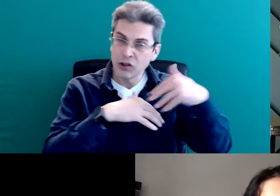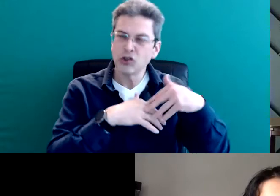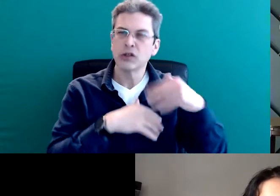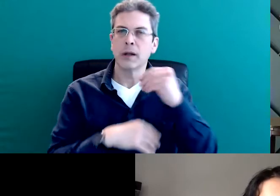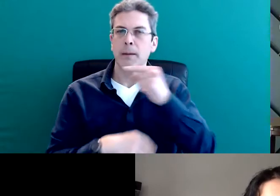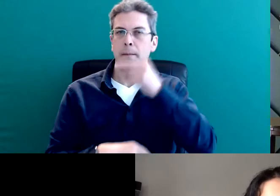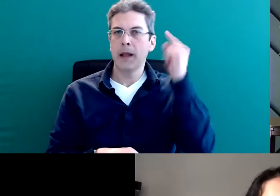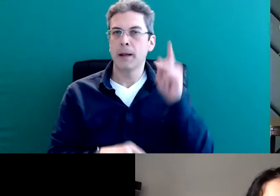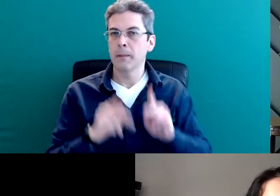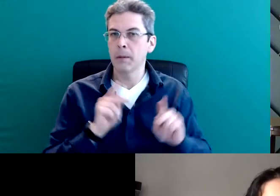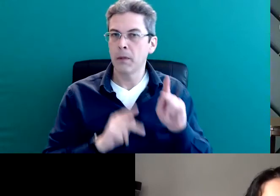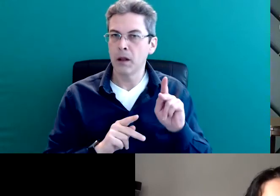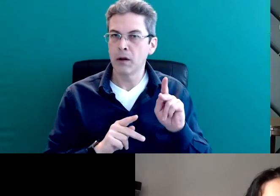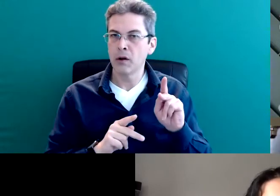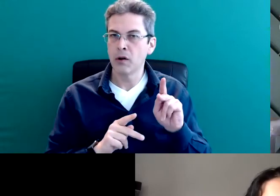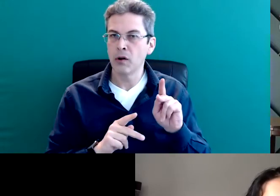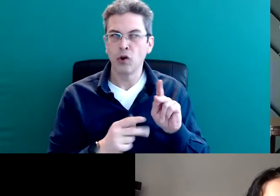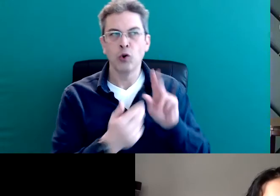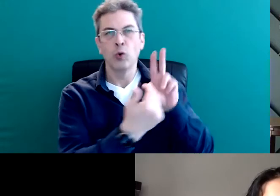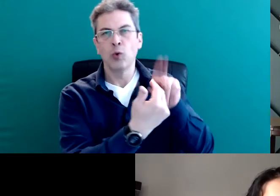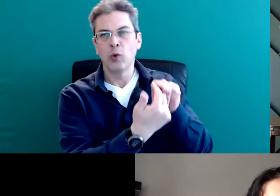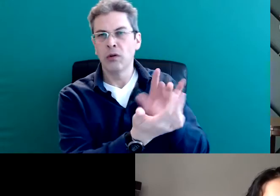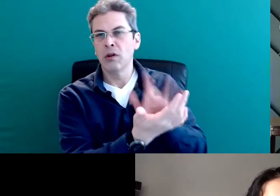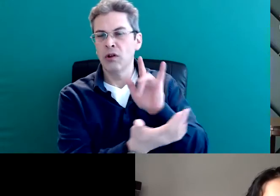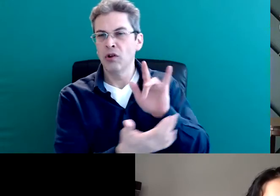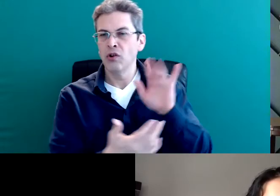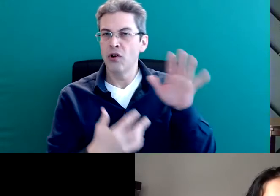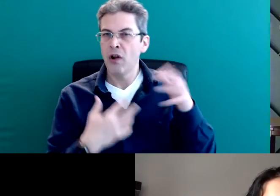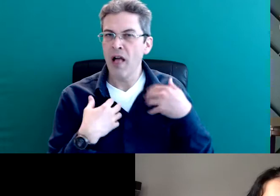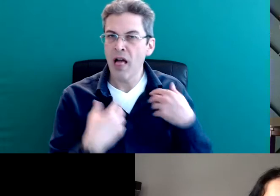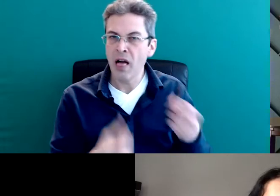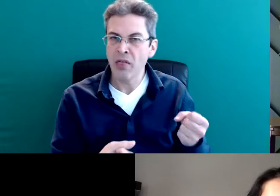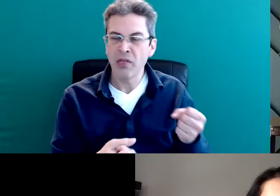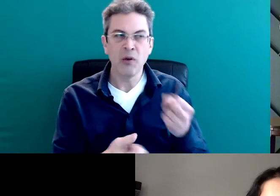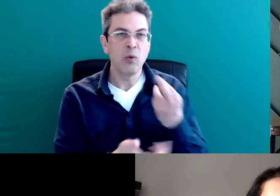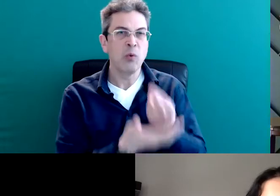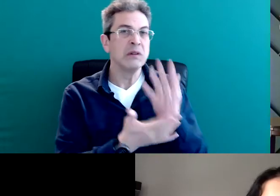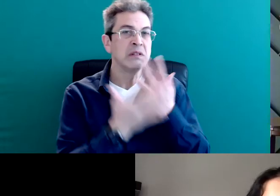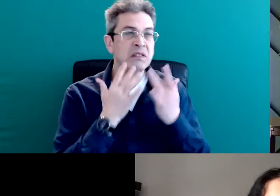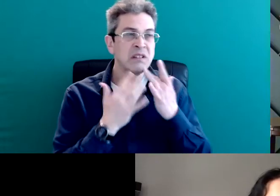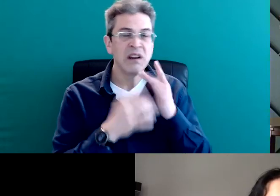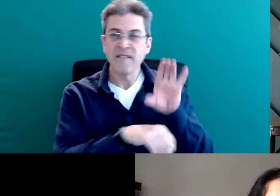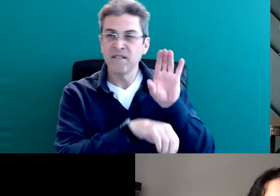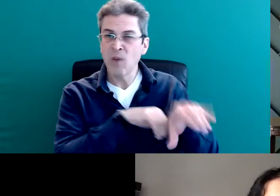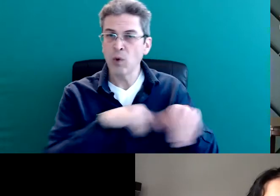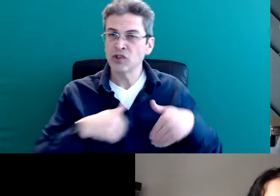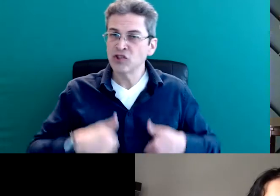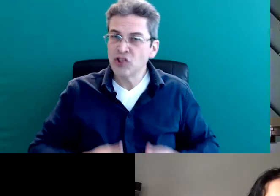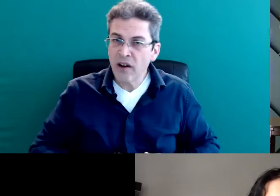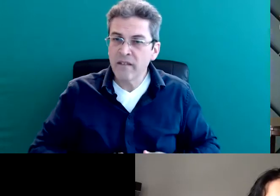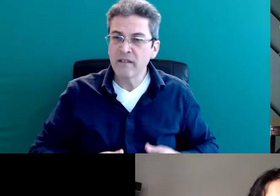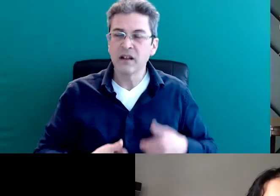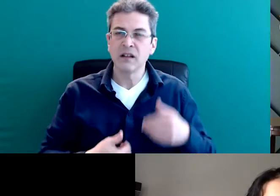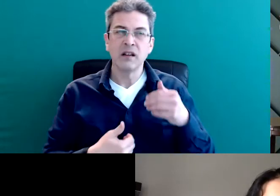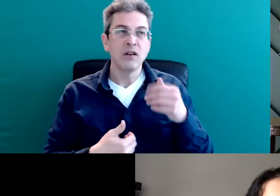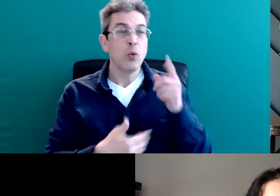utilizing their health, utilizing the lack of resources, utilizing starving these communities from the care